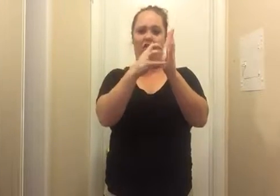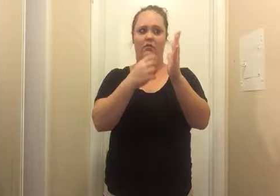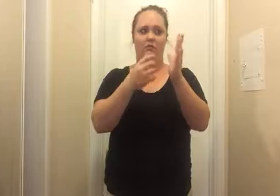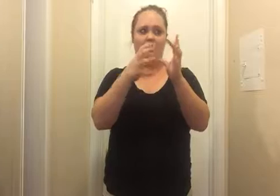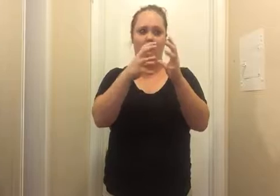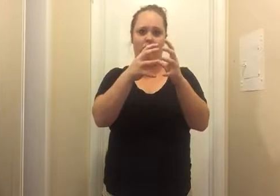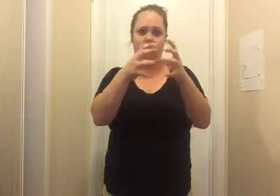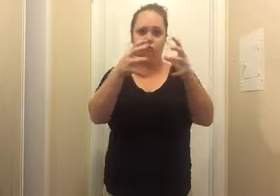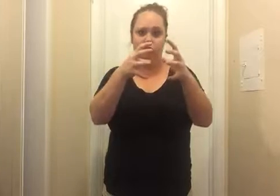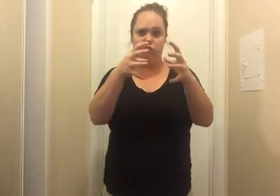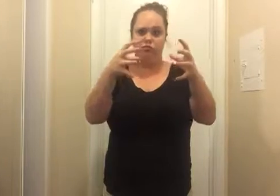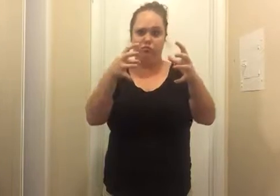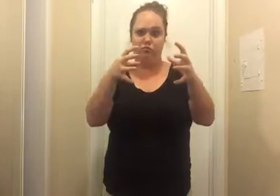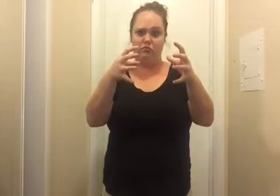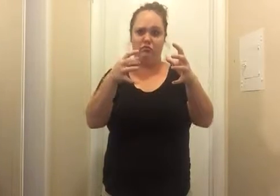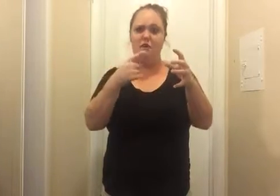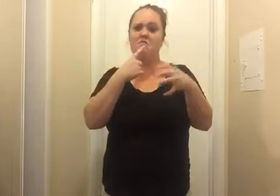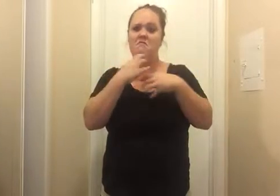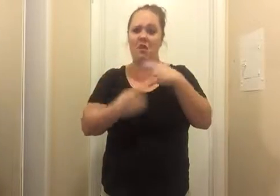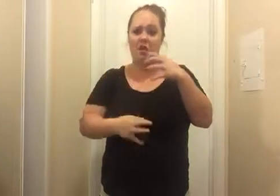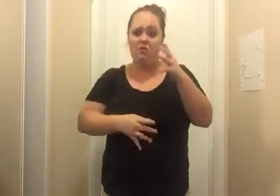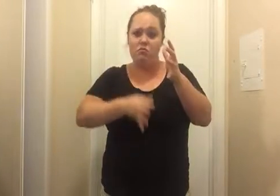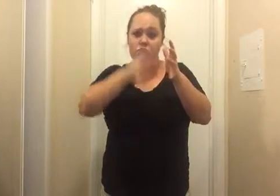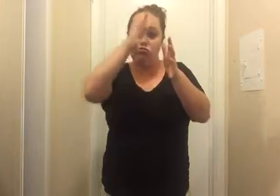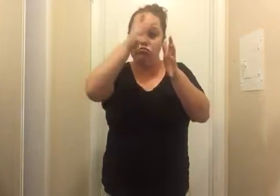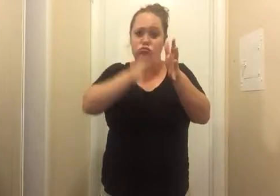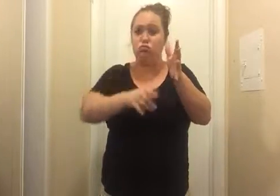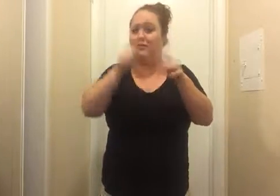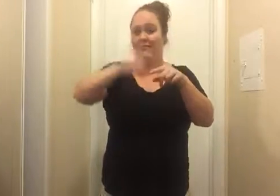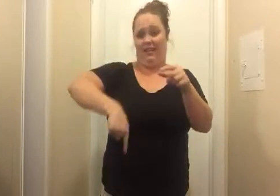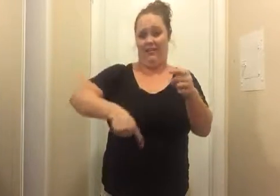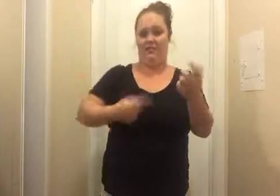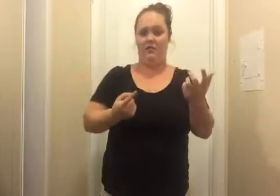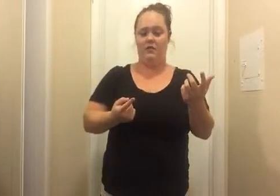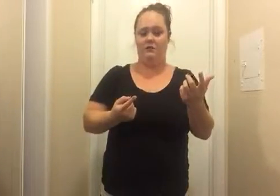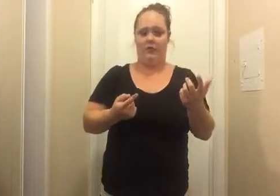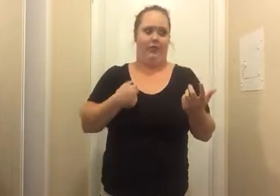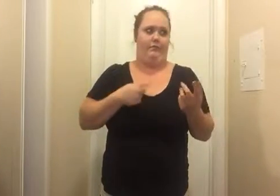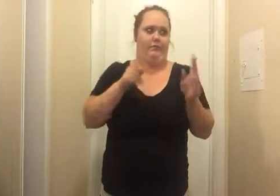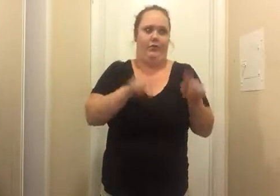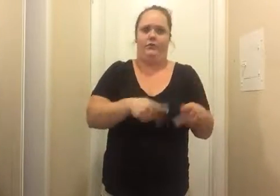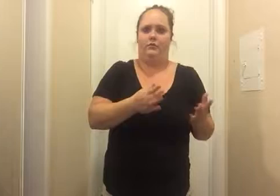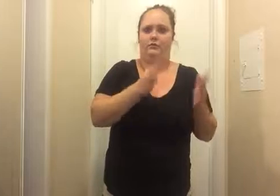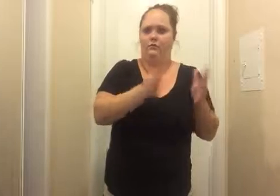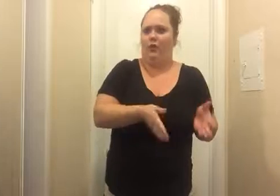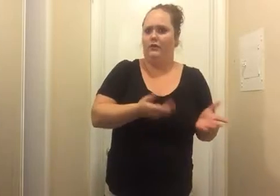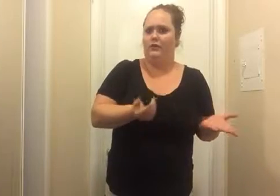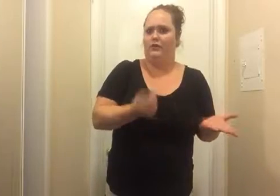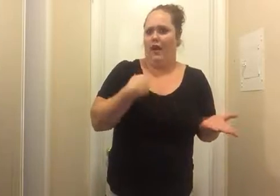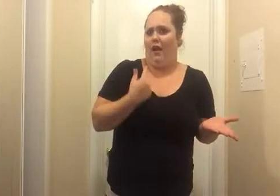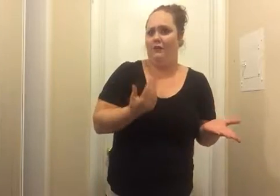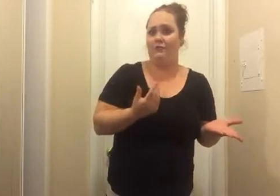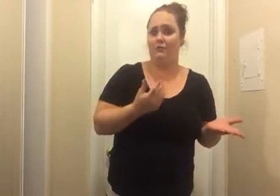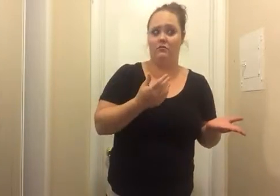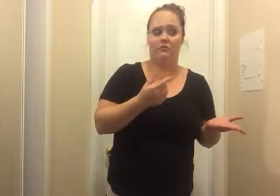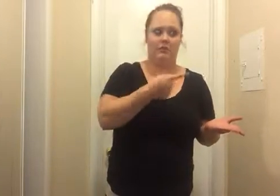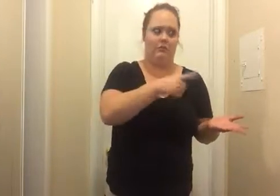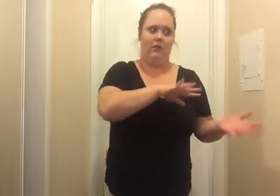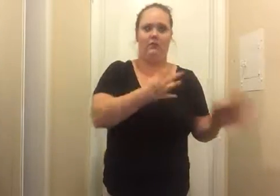the blood can't flow through them, and then the person dies. And that's what I used to think what a heart attack was when I was a